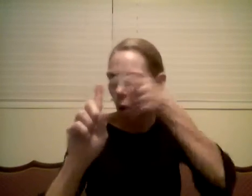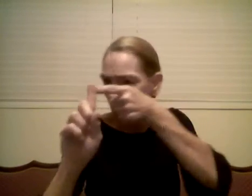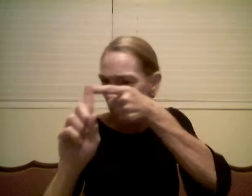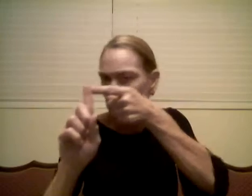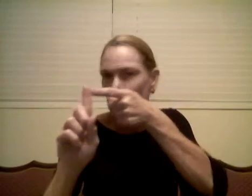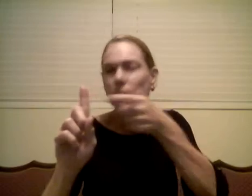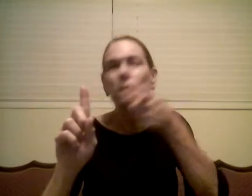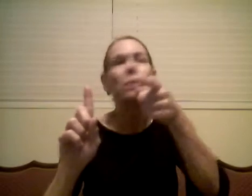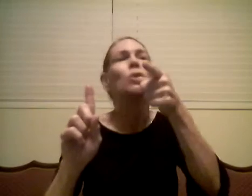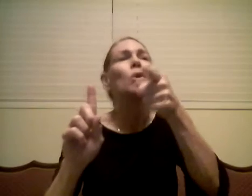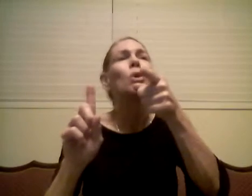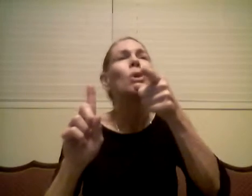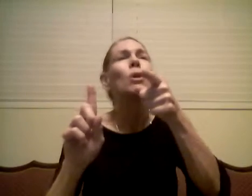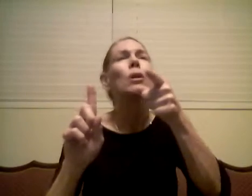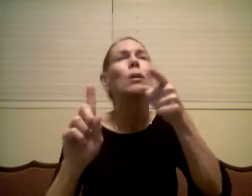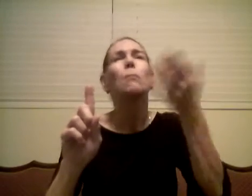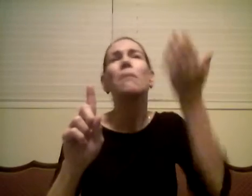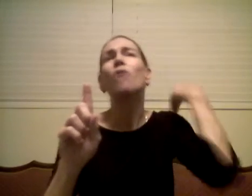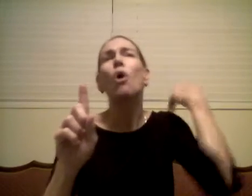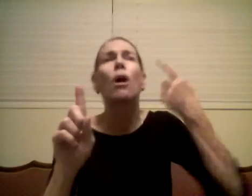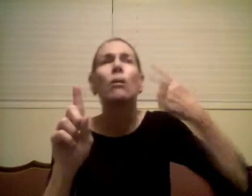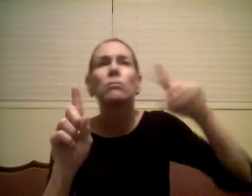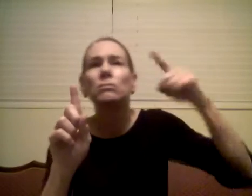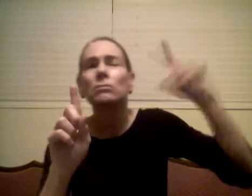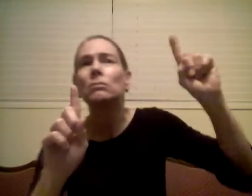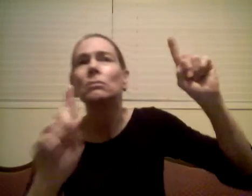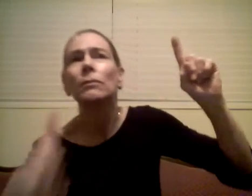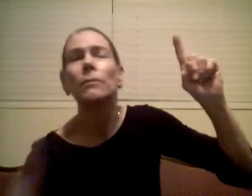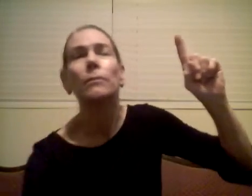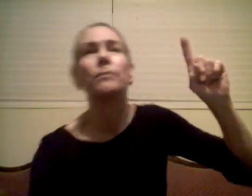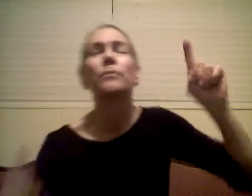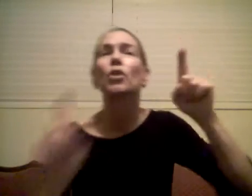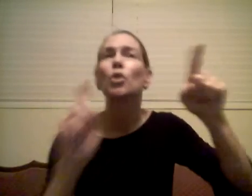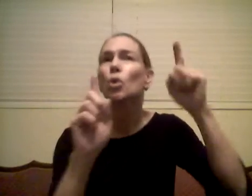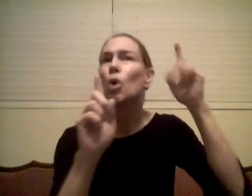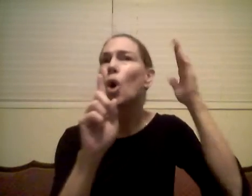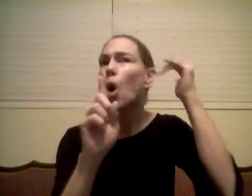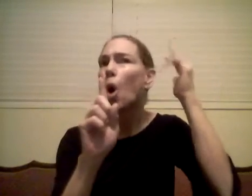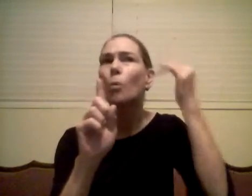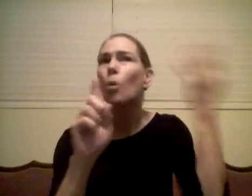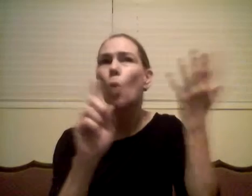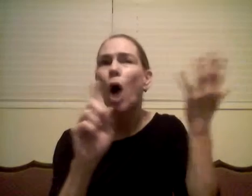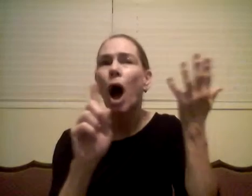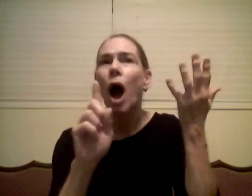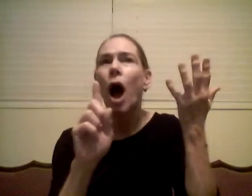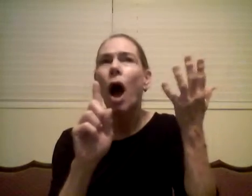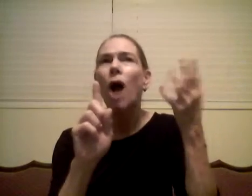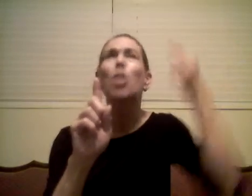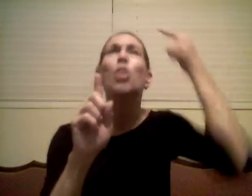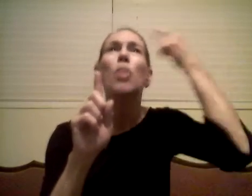done? What have you accomplished? Rather than what do you hope to do? What do you think you're going to be able to do down the